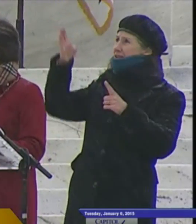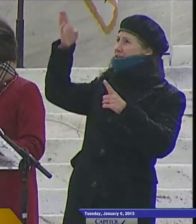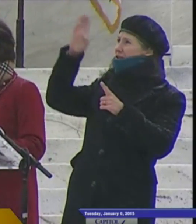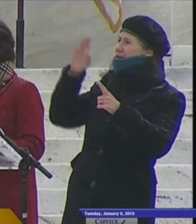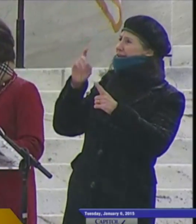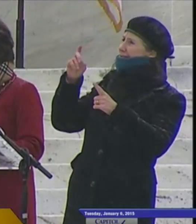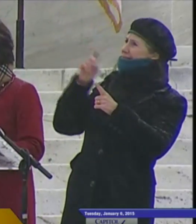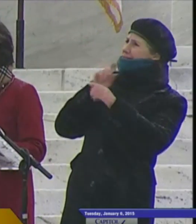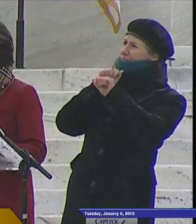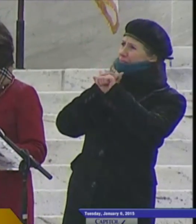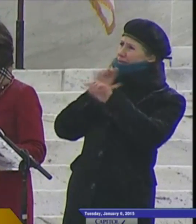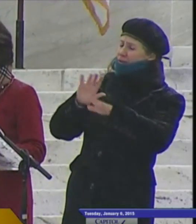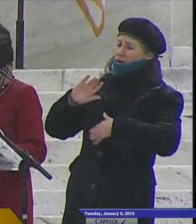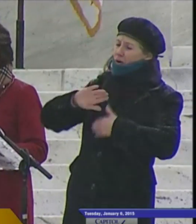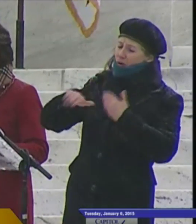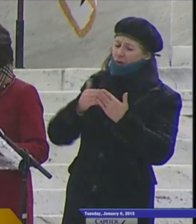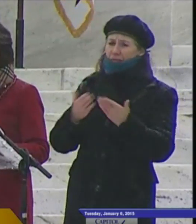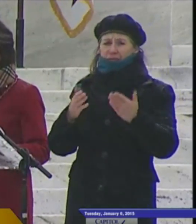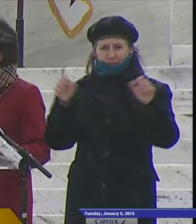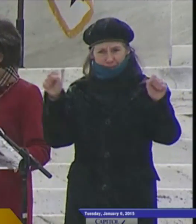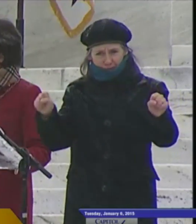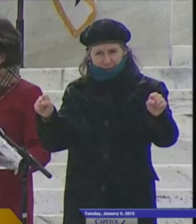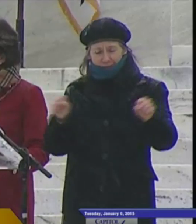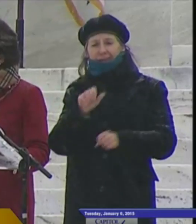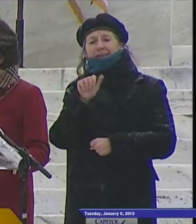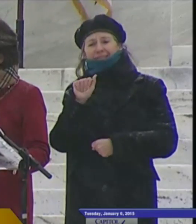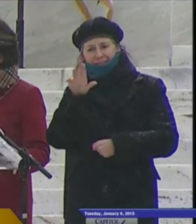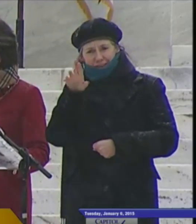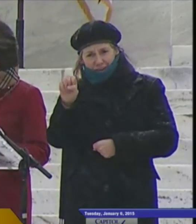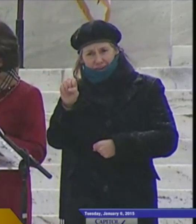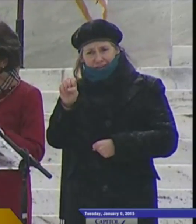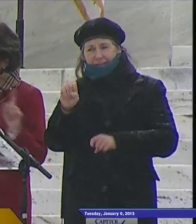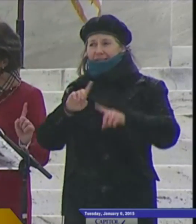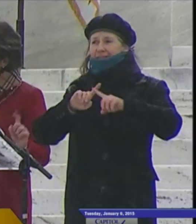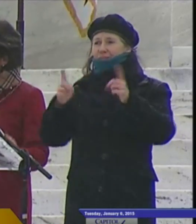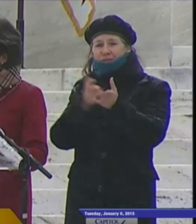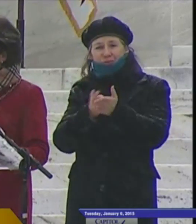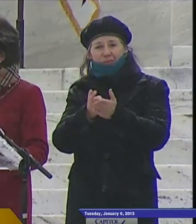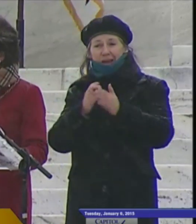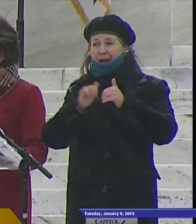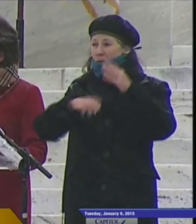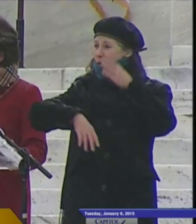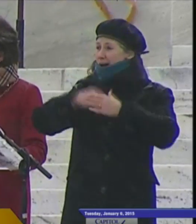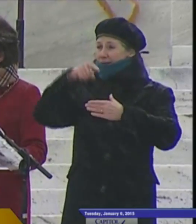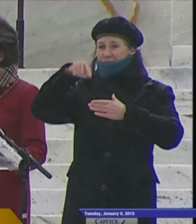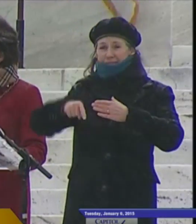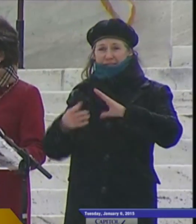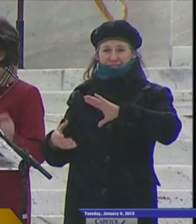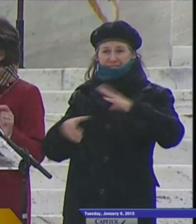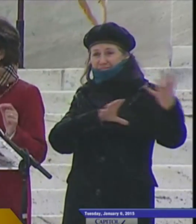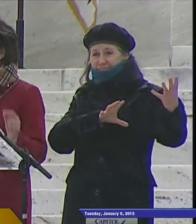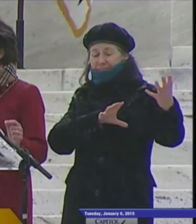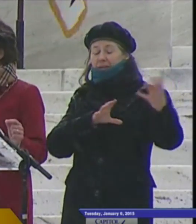are possible, because they are. The truth is, our only path out of this mess is to